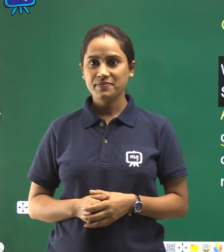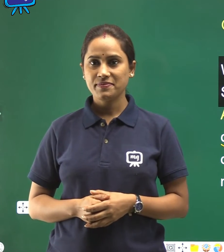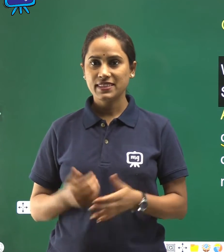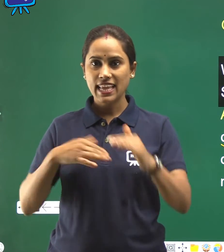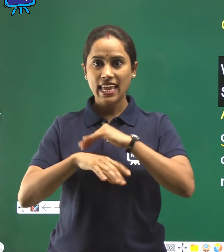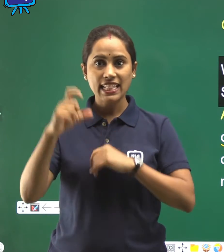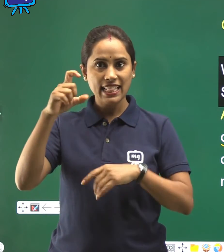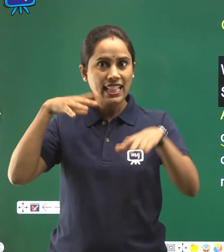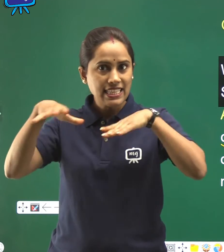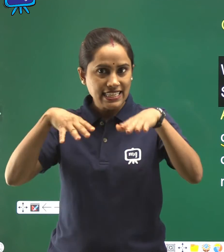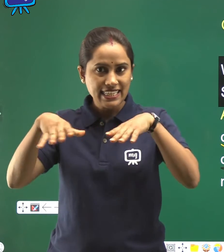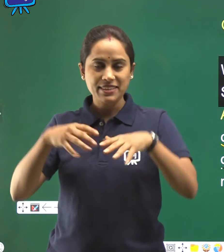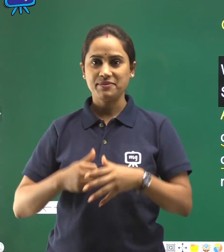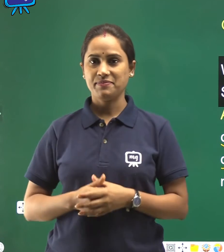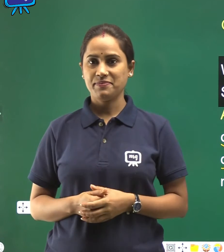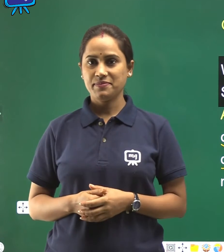in the city.